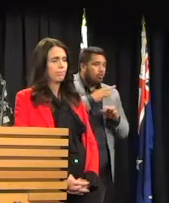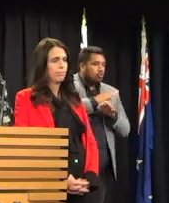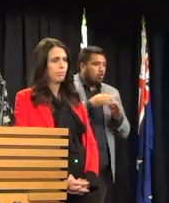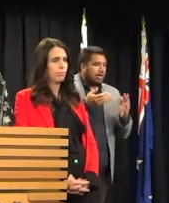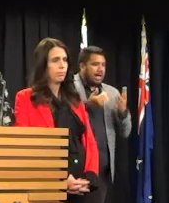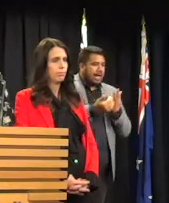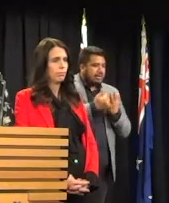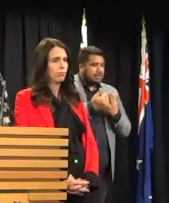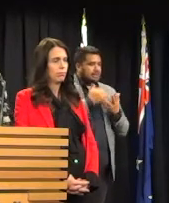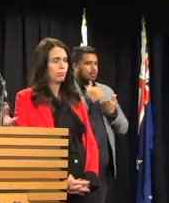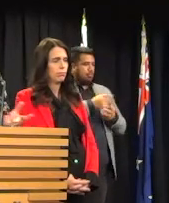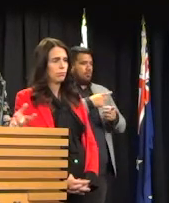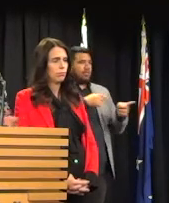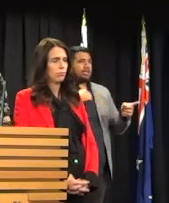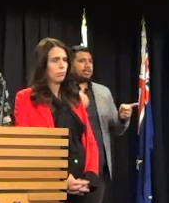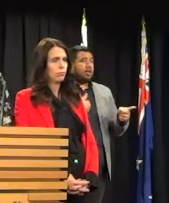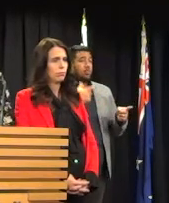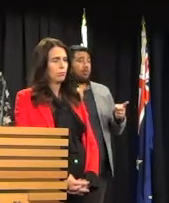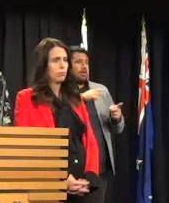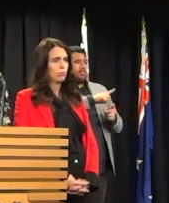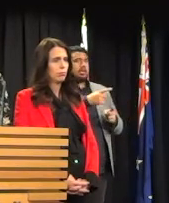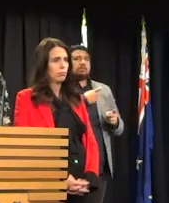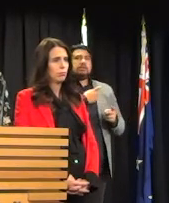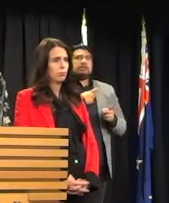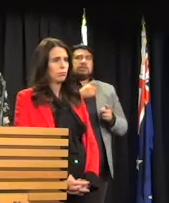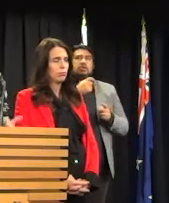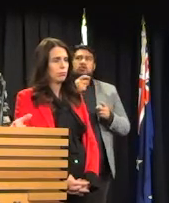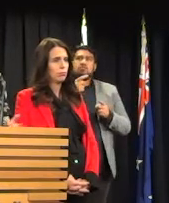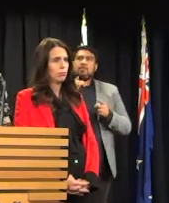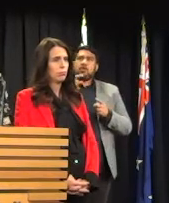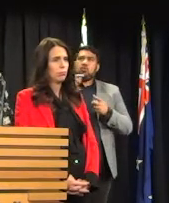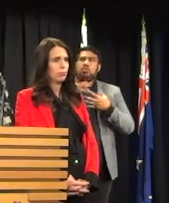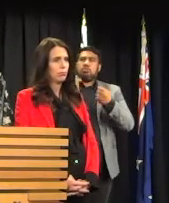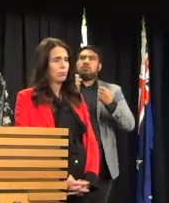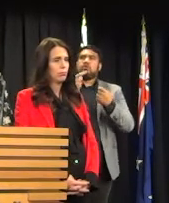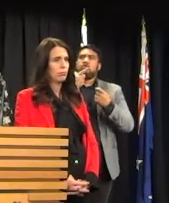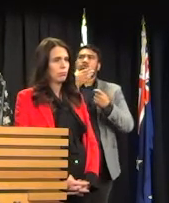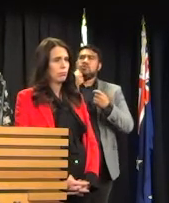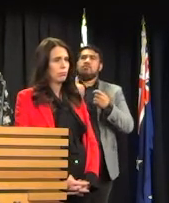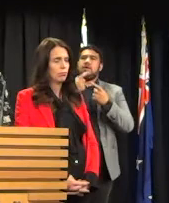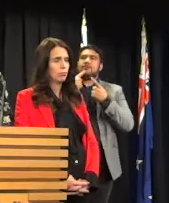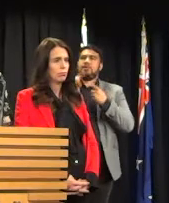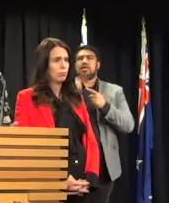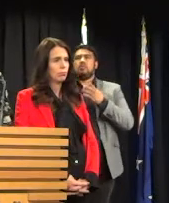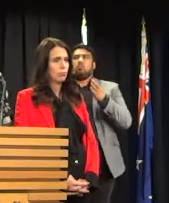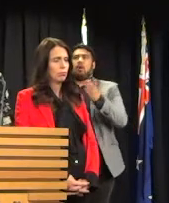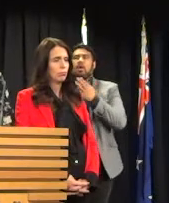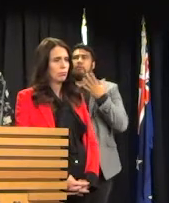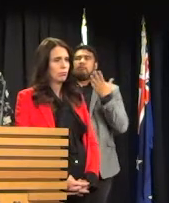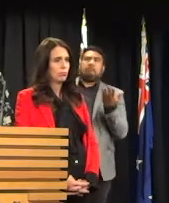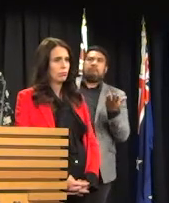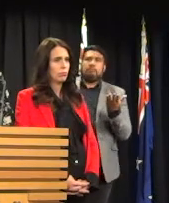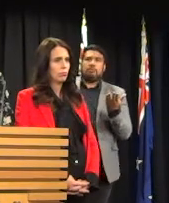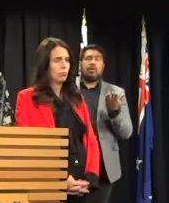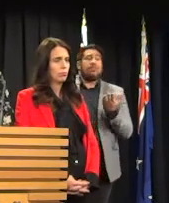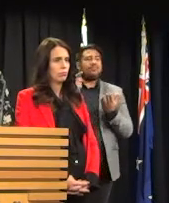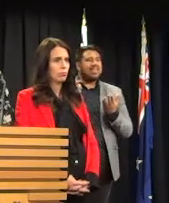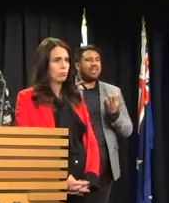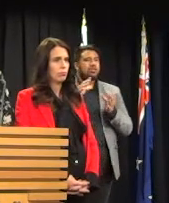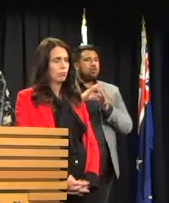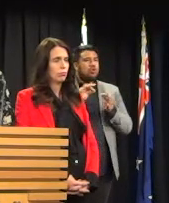needed because of their fear that their information may be used in some sort of punitive way, and that doesn't make for very